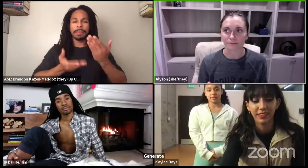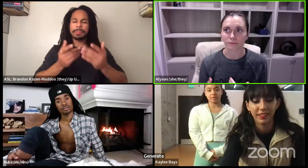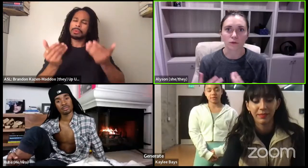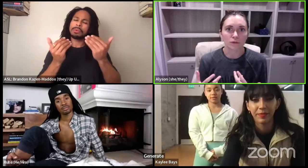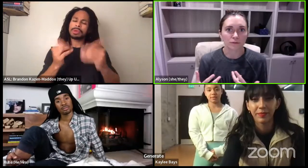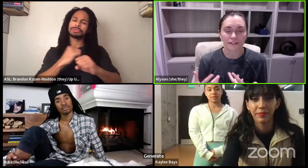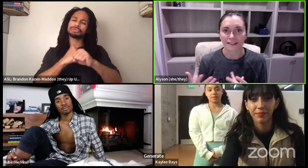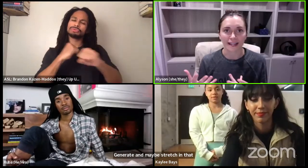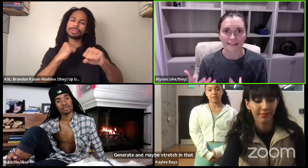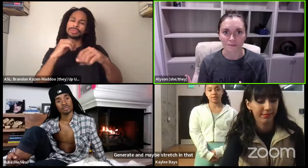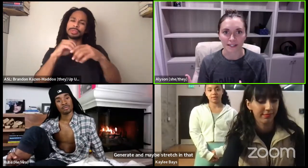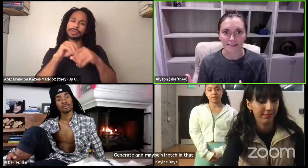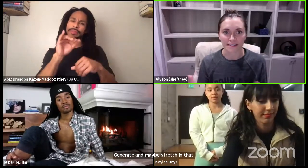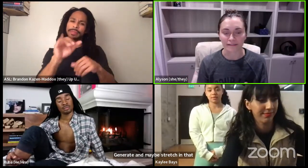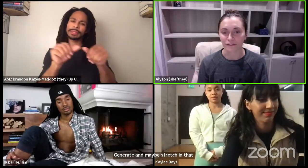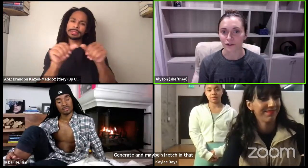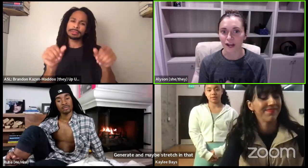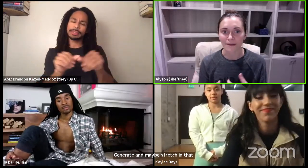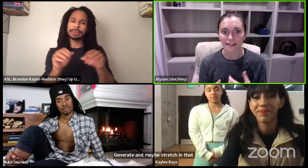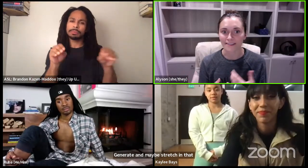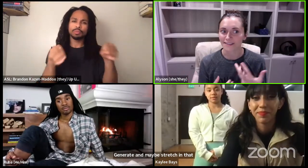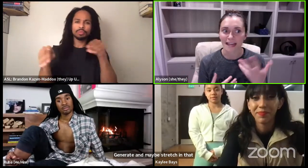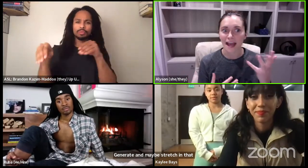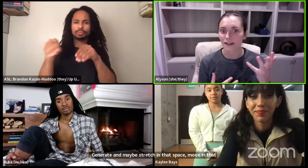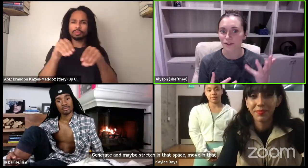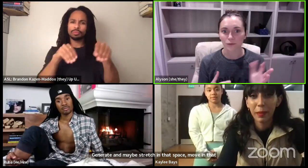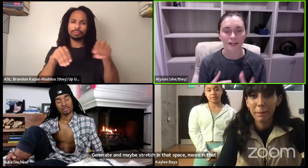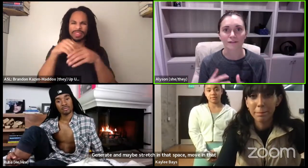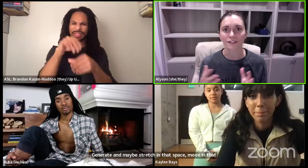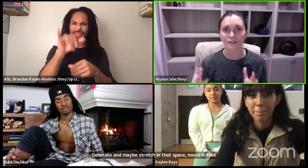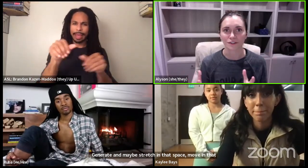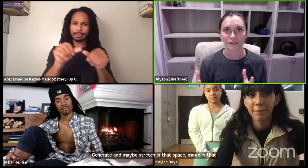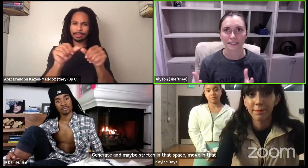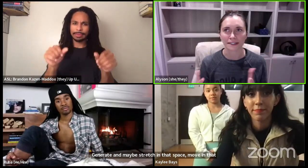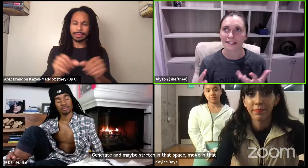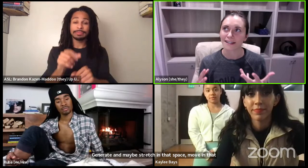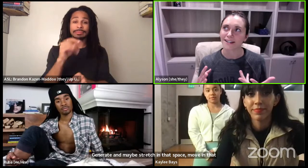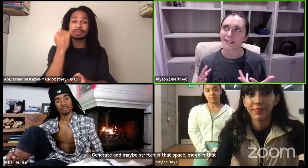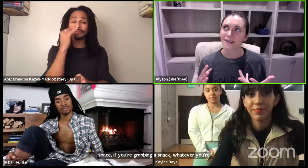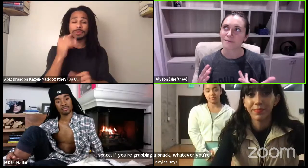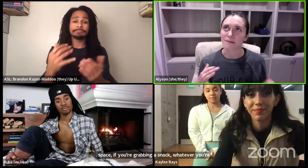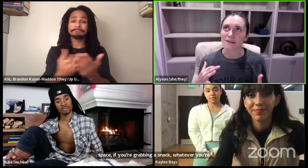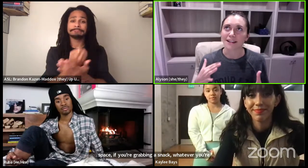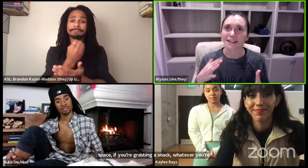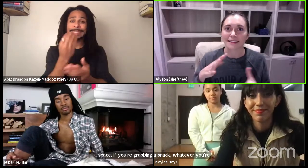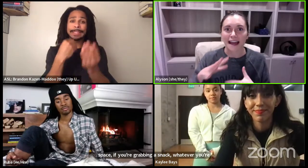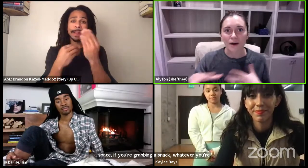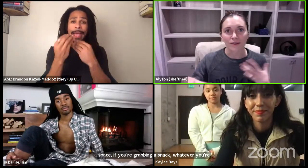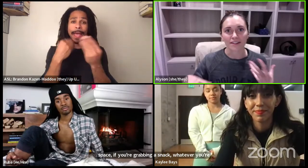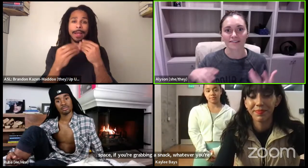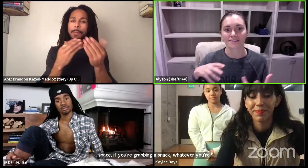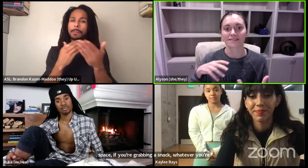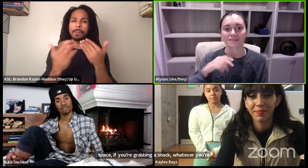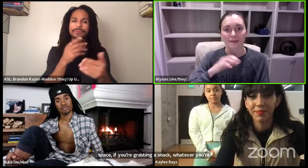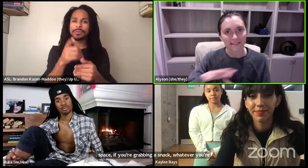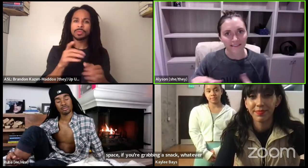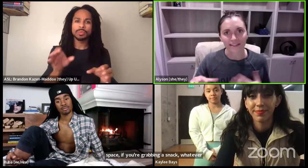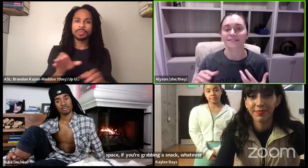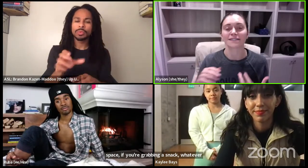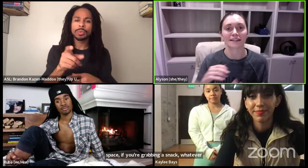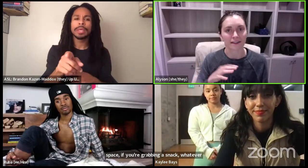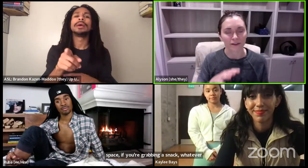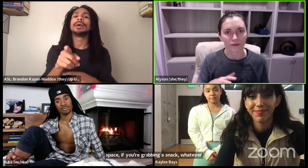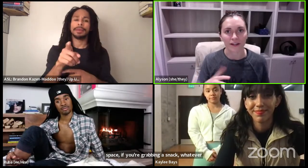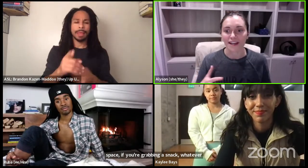space, move in that space. If you're grabbing a snack, whatever you're doing, maybe allow this space